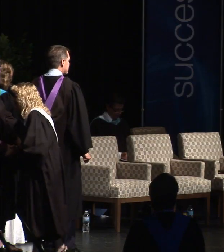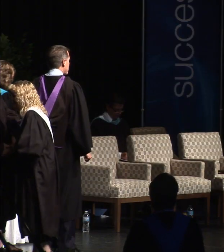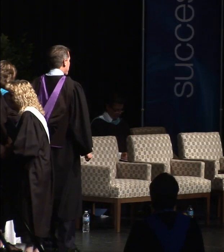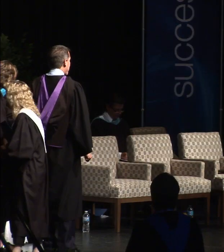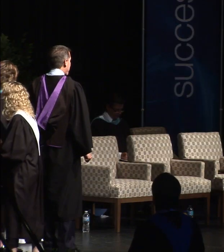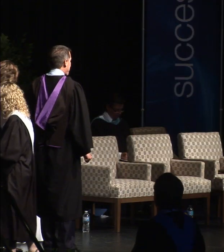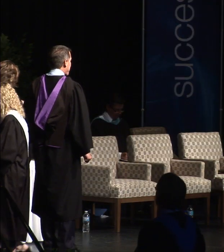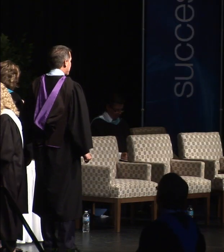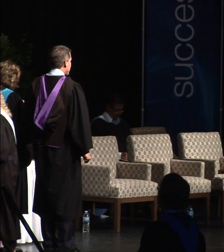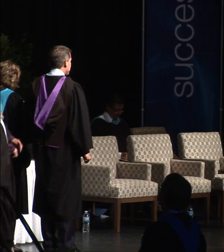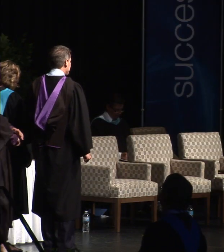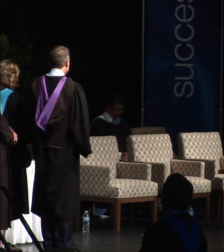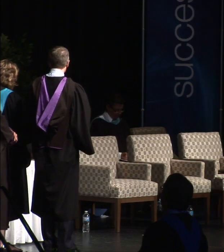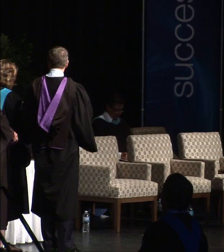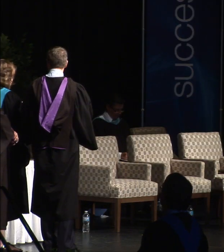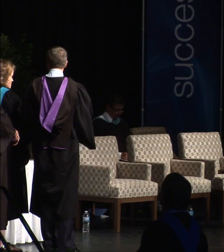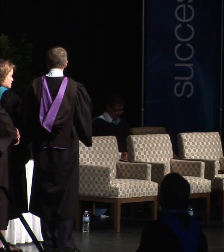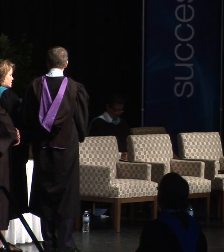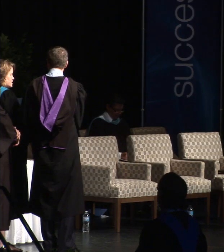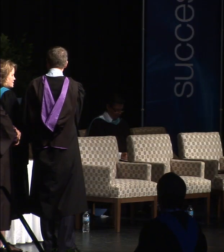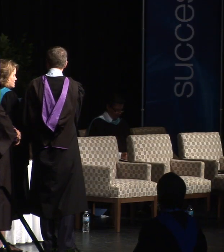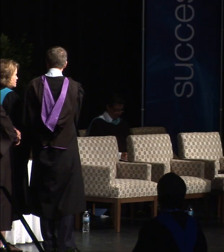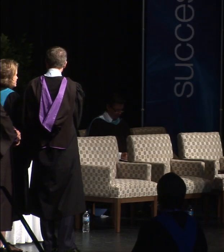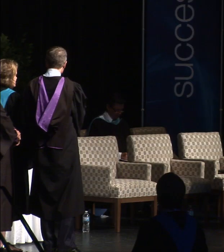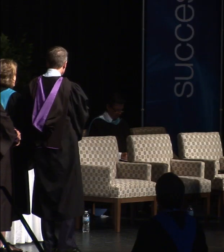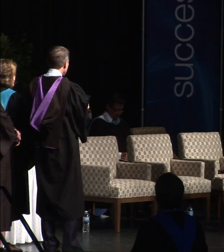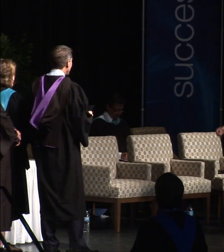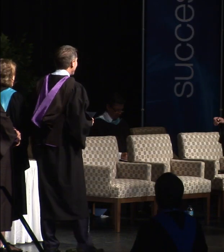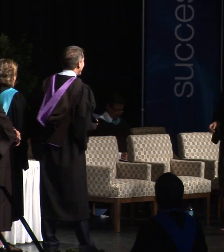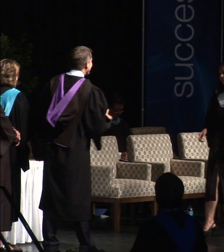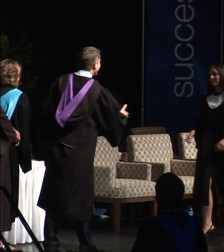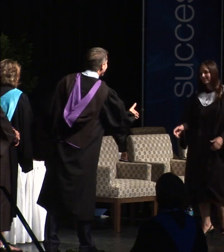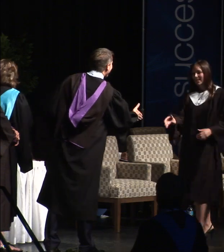Janine Goulet, honors.